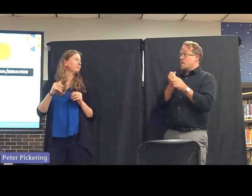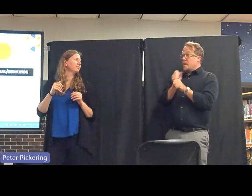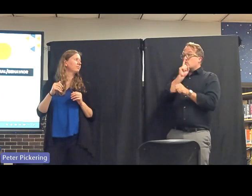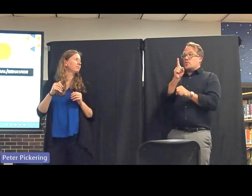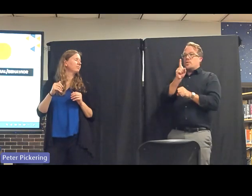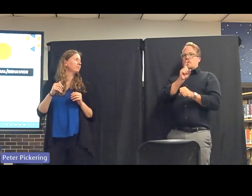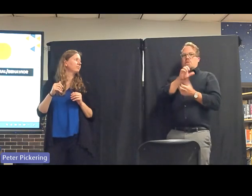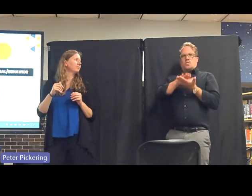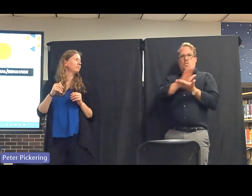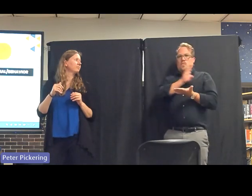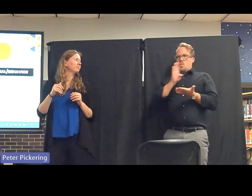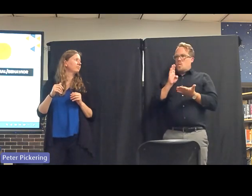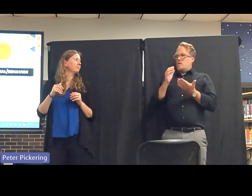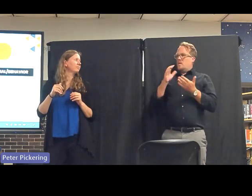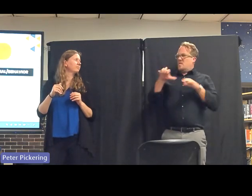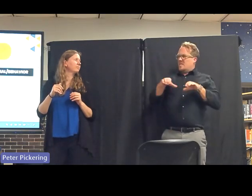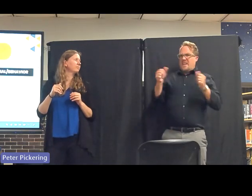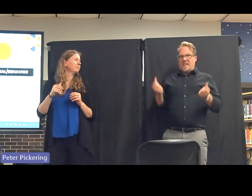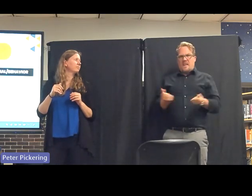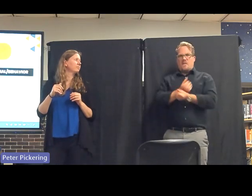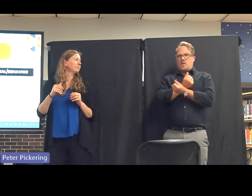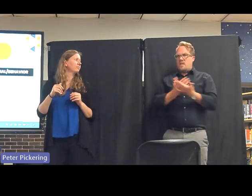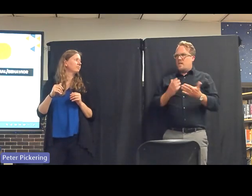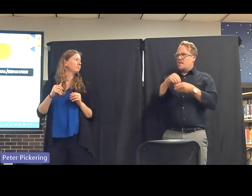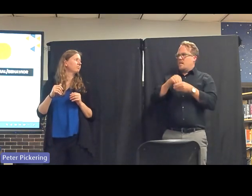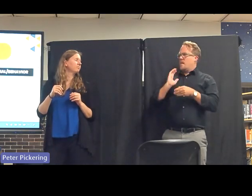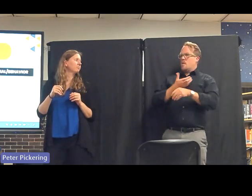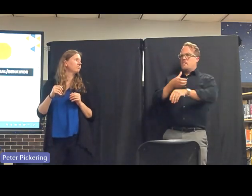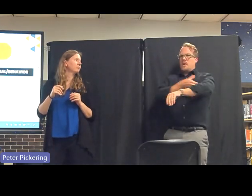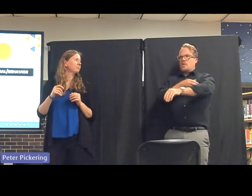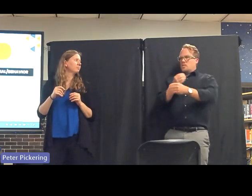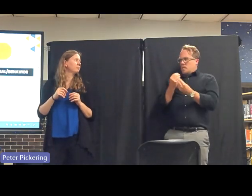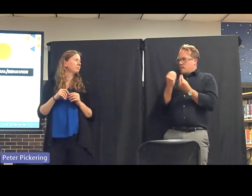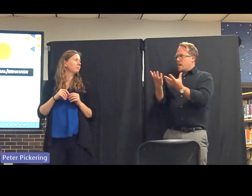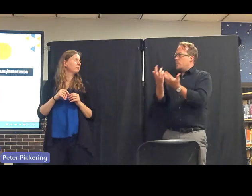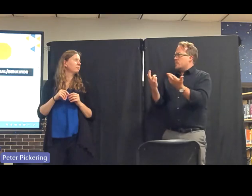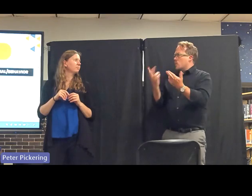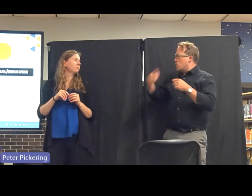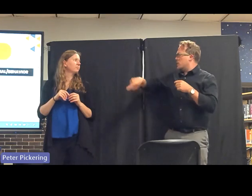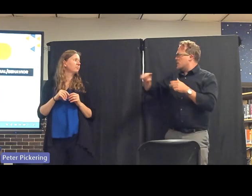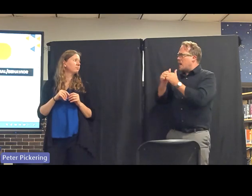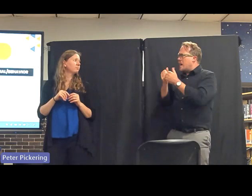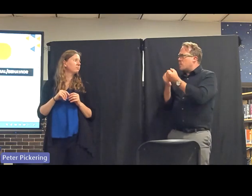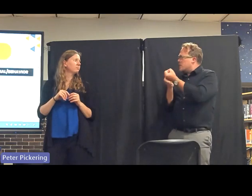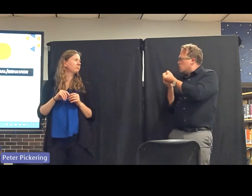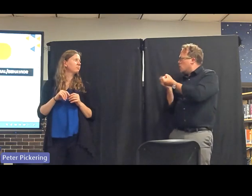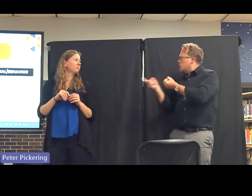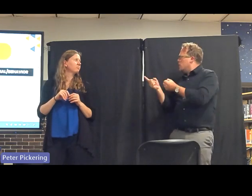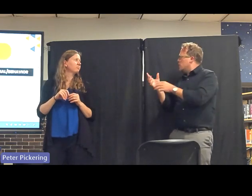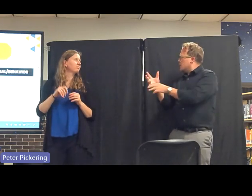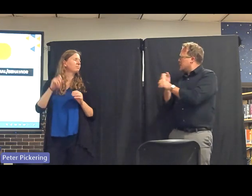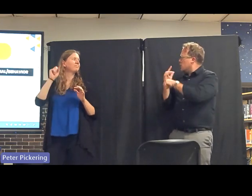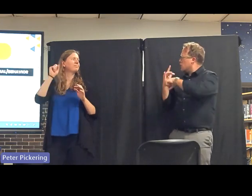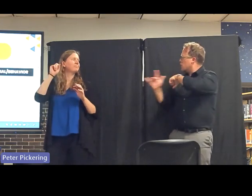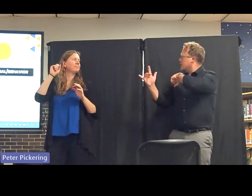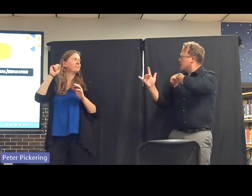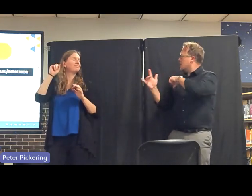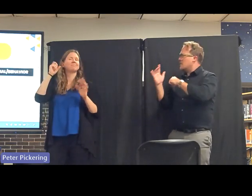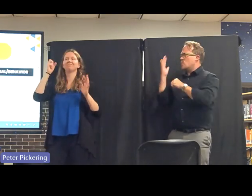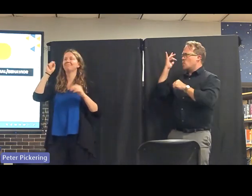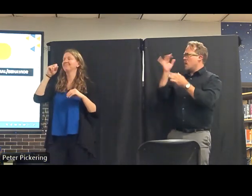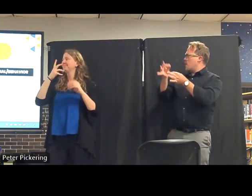make sure that you guys have all the resources that we can get you. And so how can we help support that, and what is the